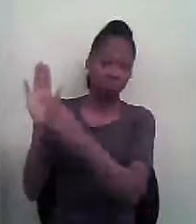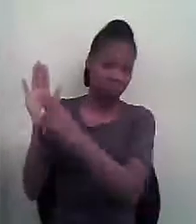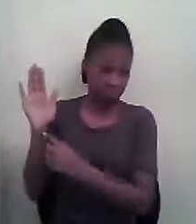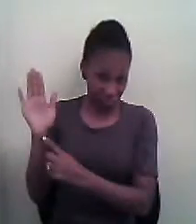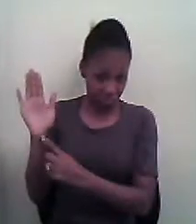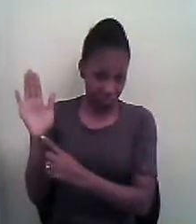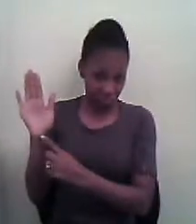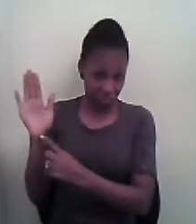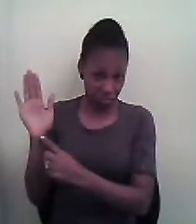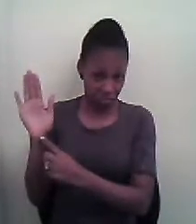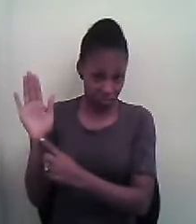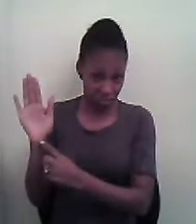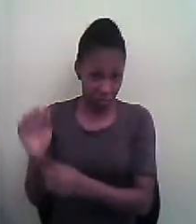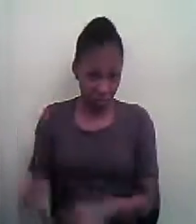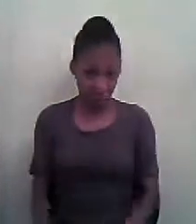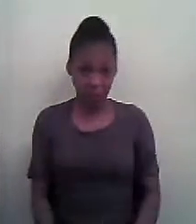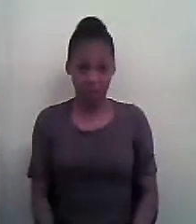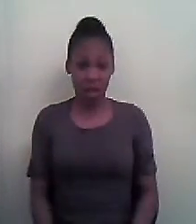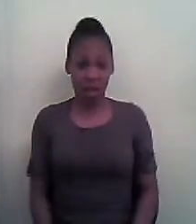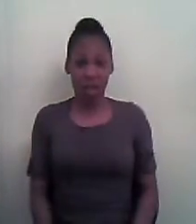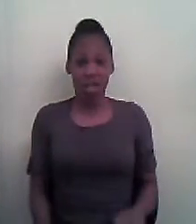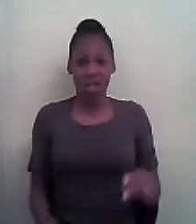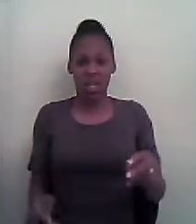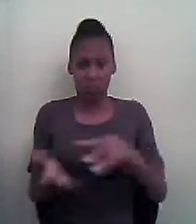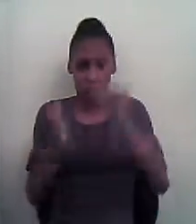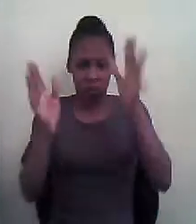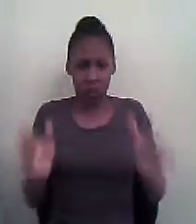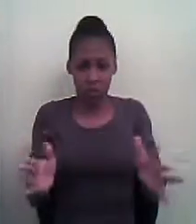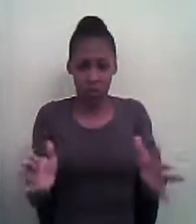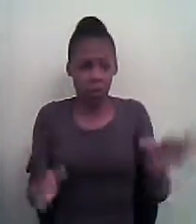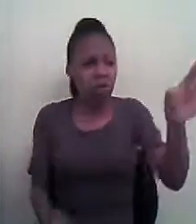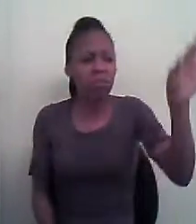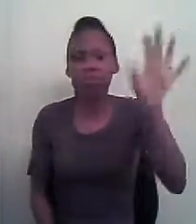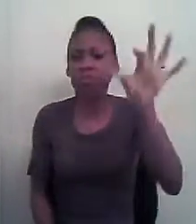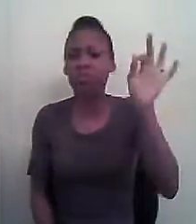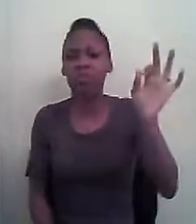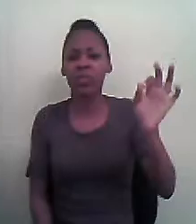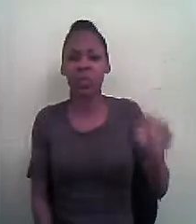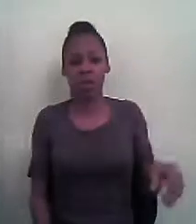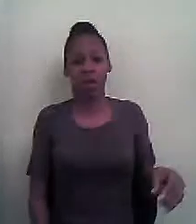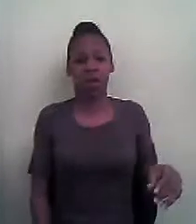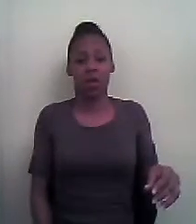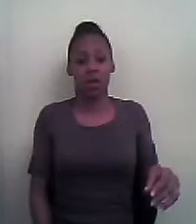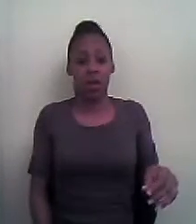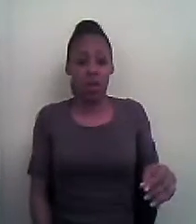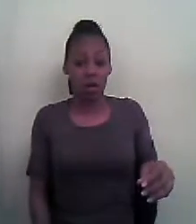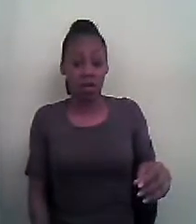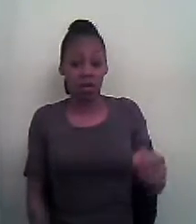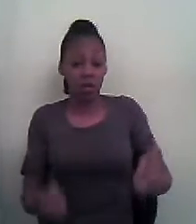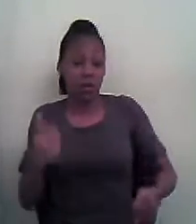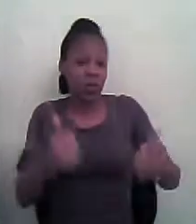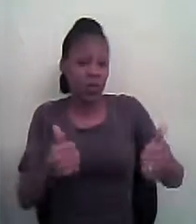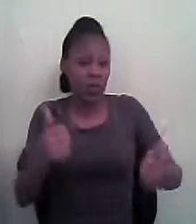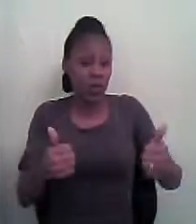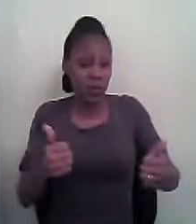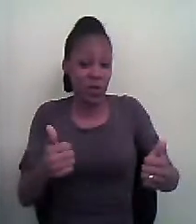to that topic. And the activity that I just described really involves a lot of skill. I mean, you